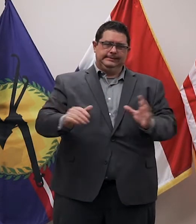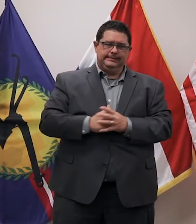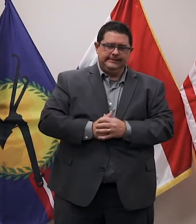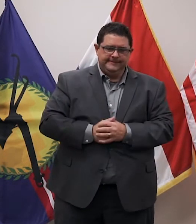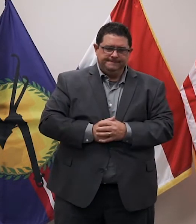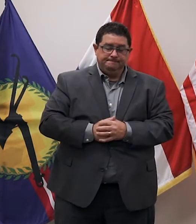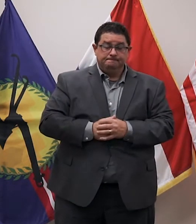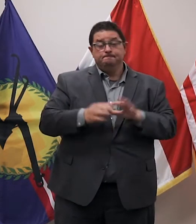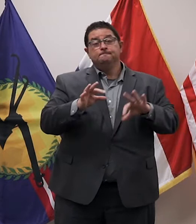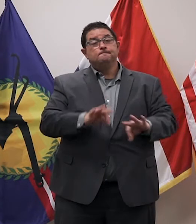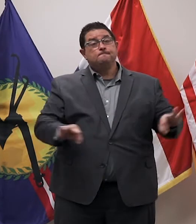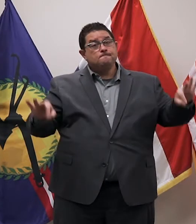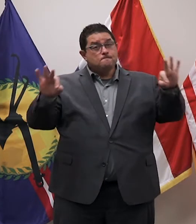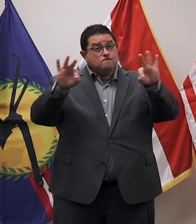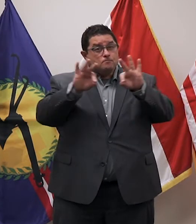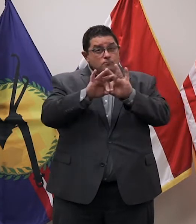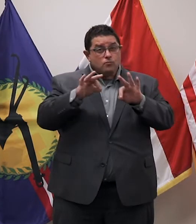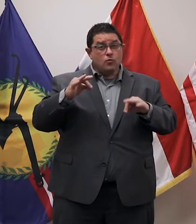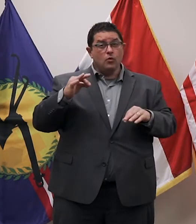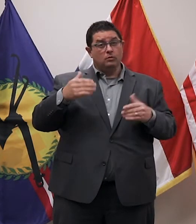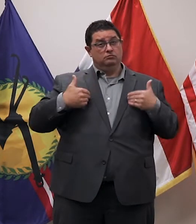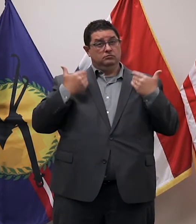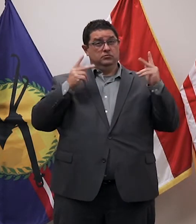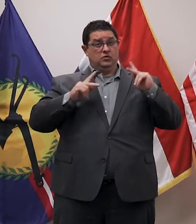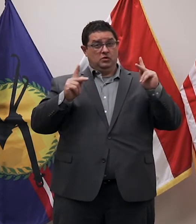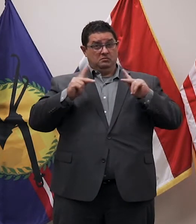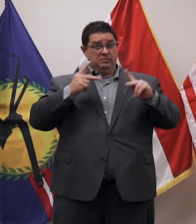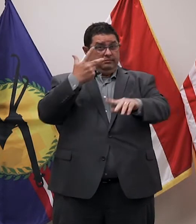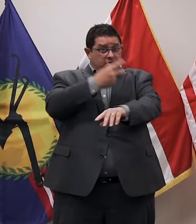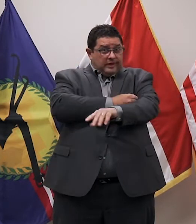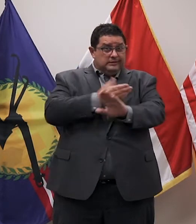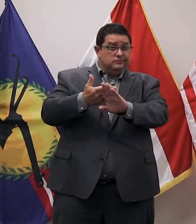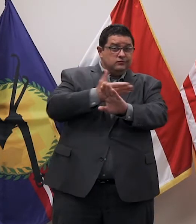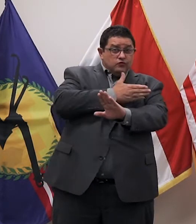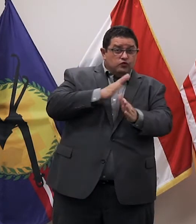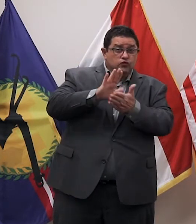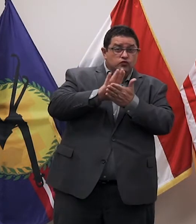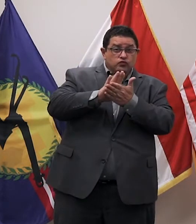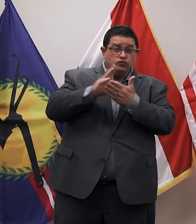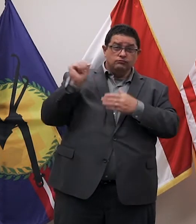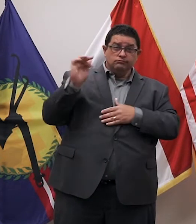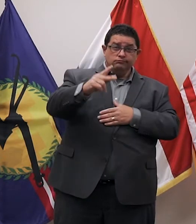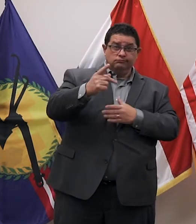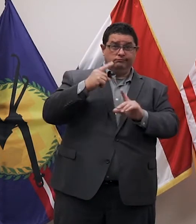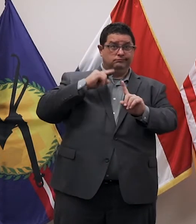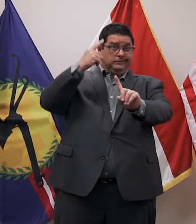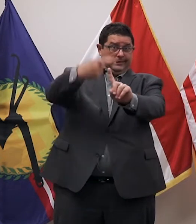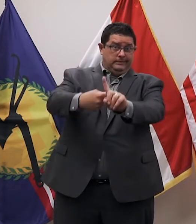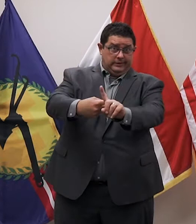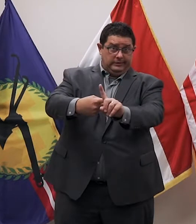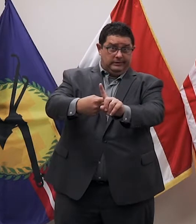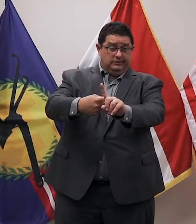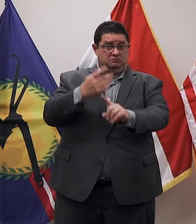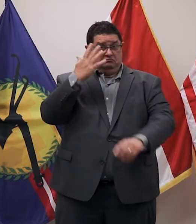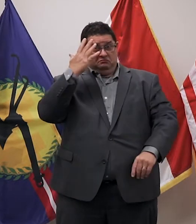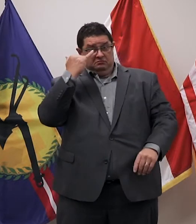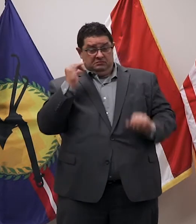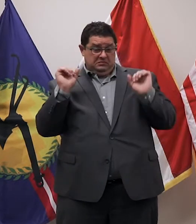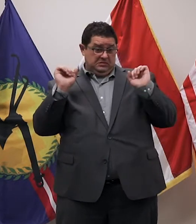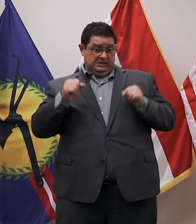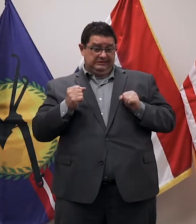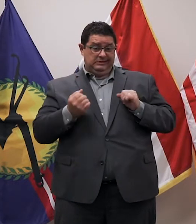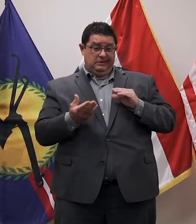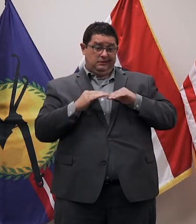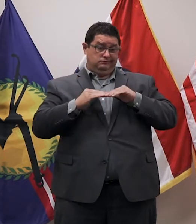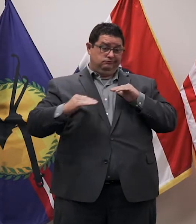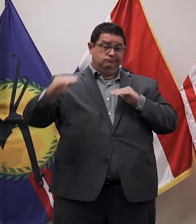It's imperative that we get young people vaccinated before school returns next month. And because it can take more than a month to